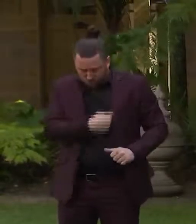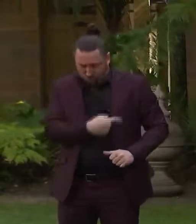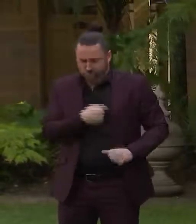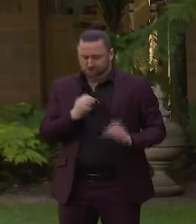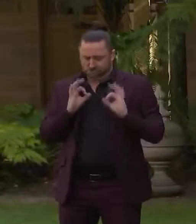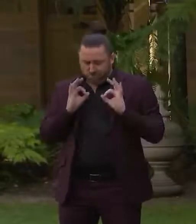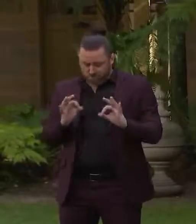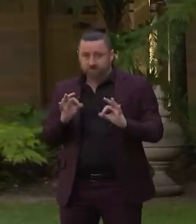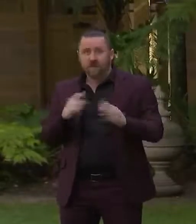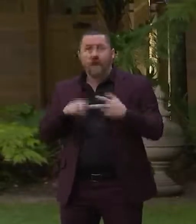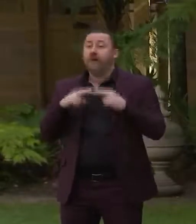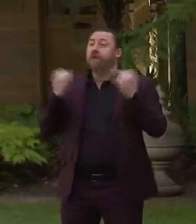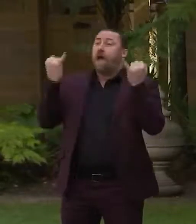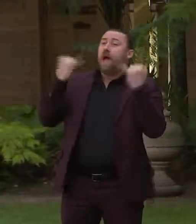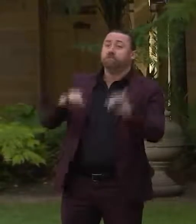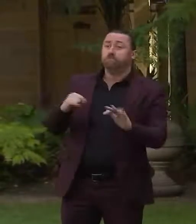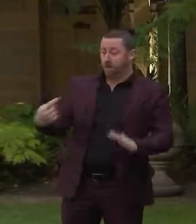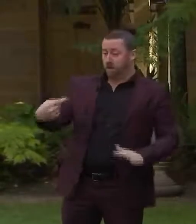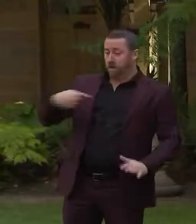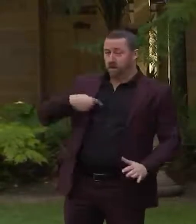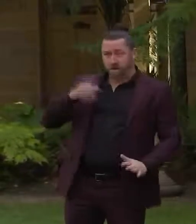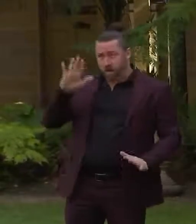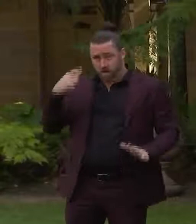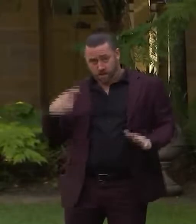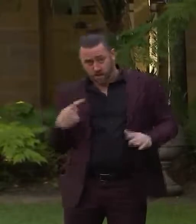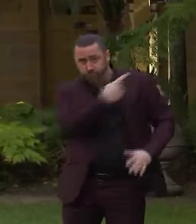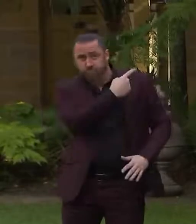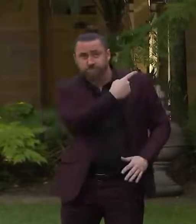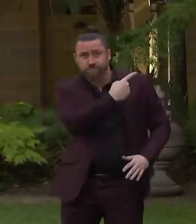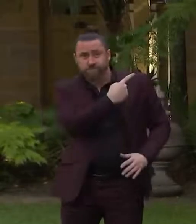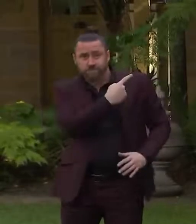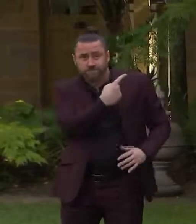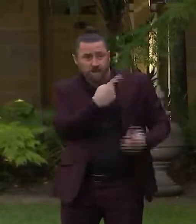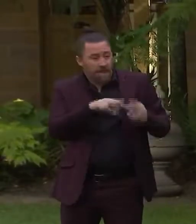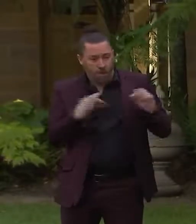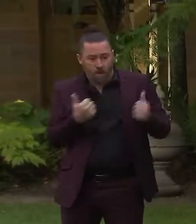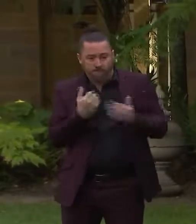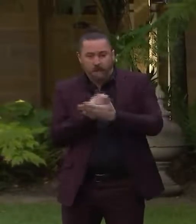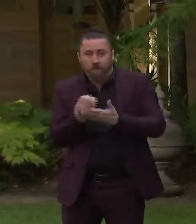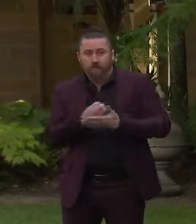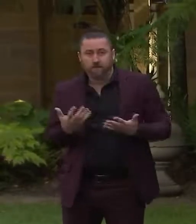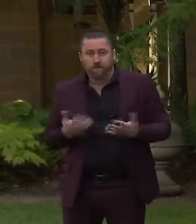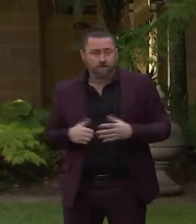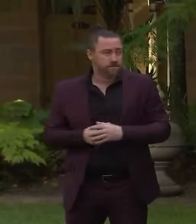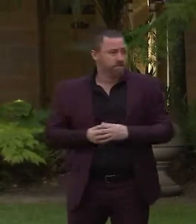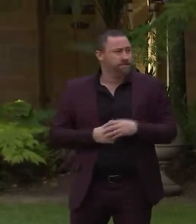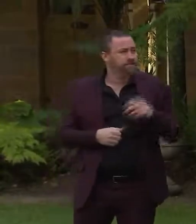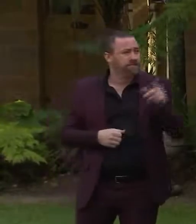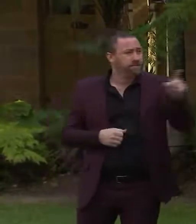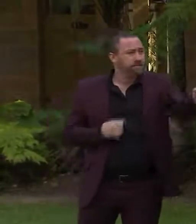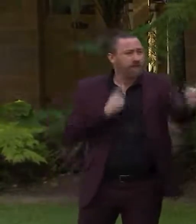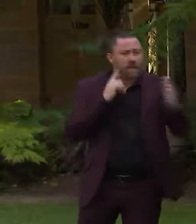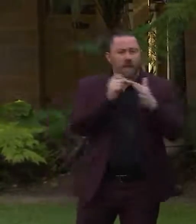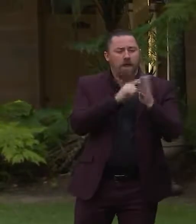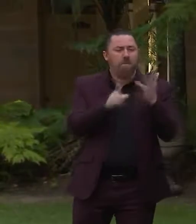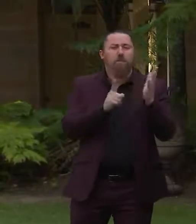need to hold responsible if we don't have supply when it comes to those second round vaccines.